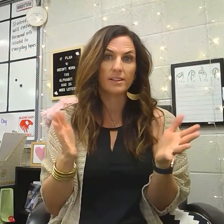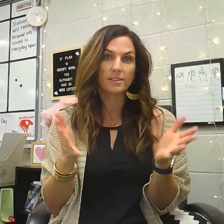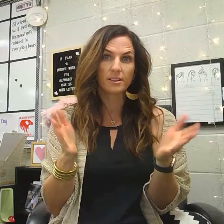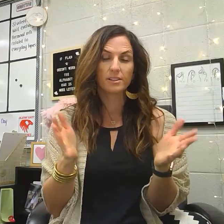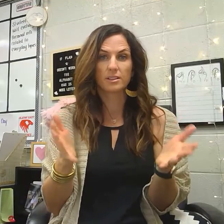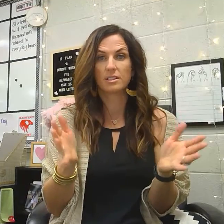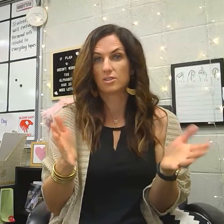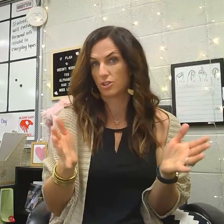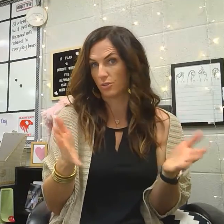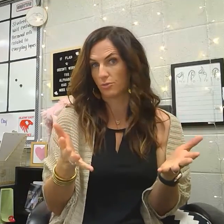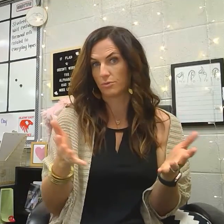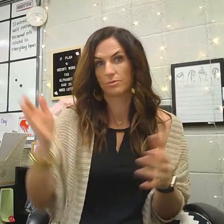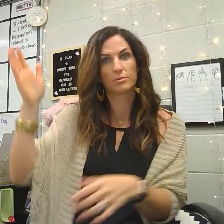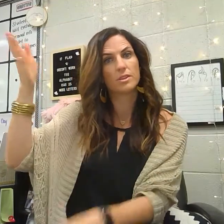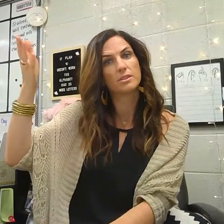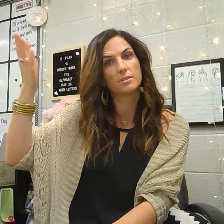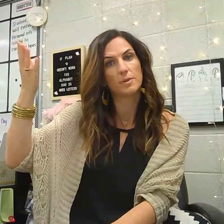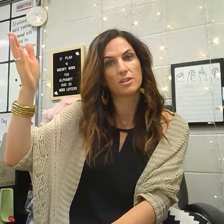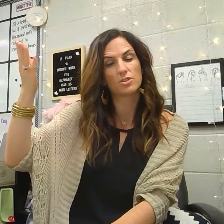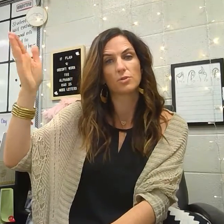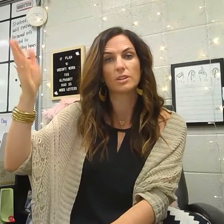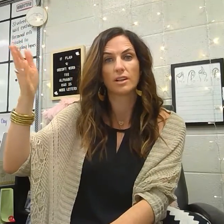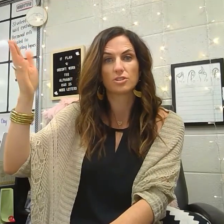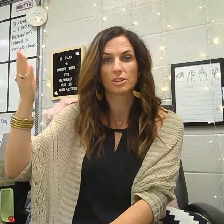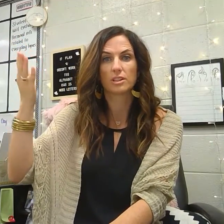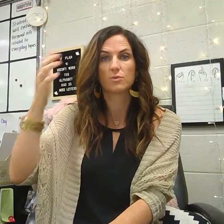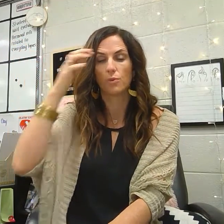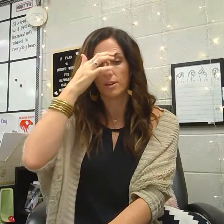chat is 2. Speech or lecture is 1.